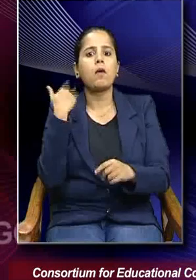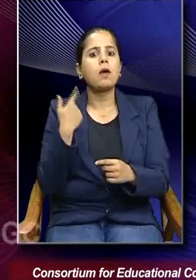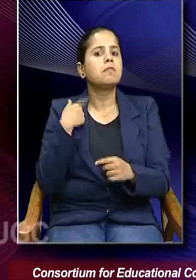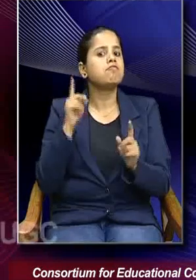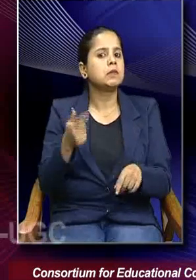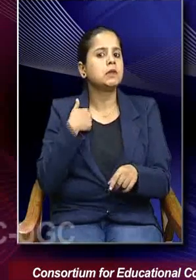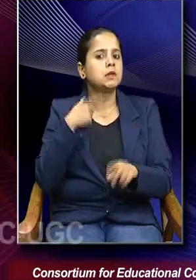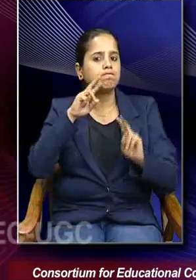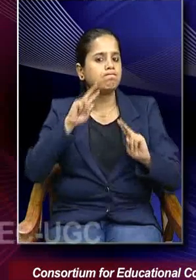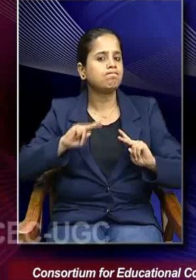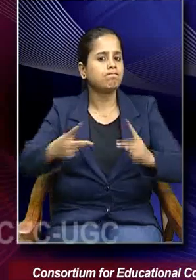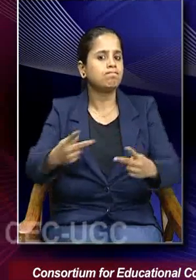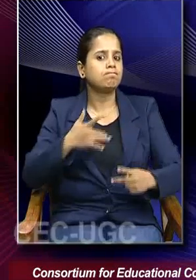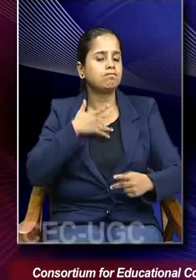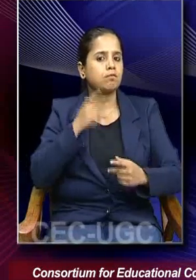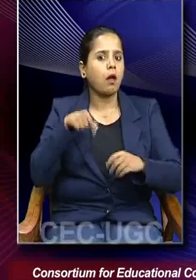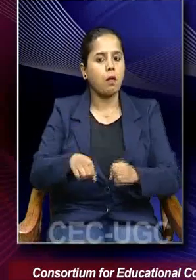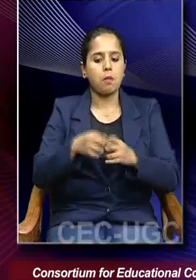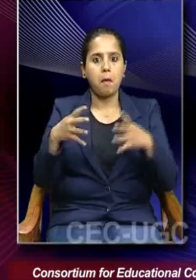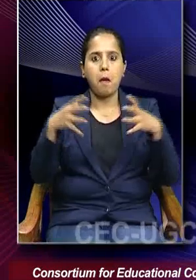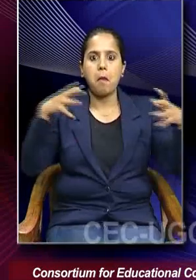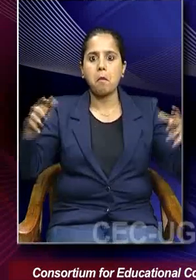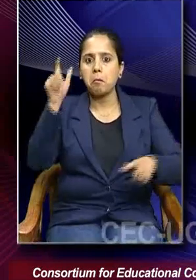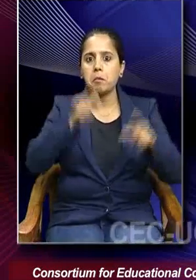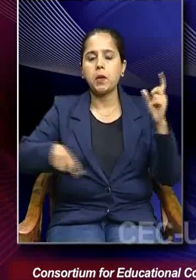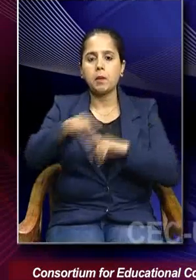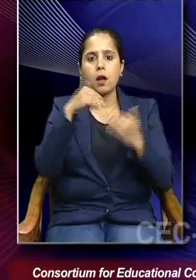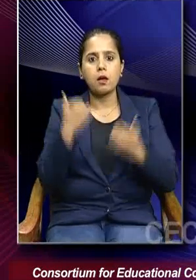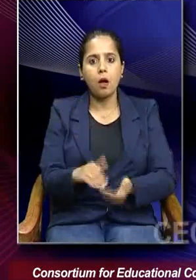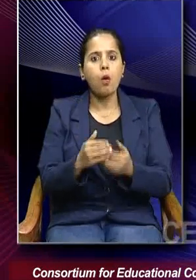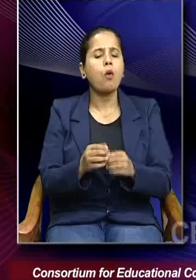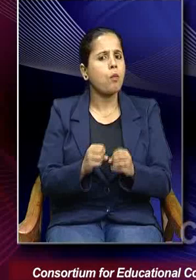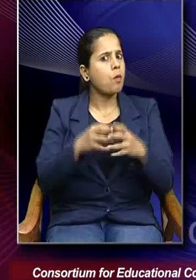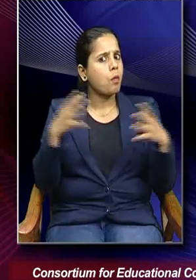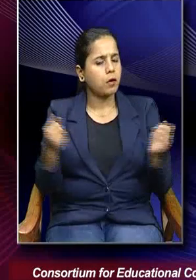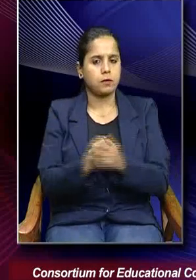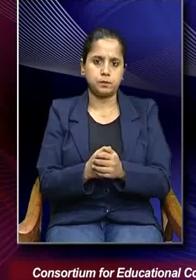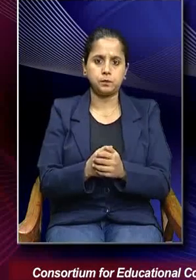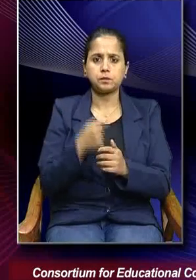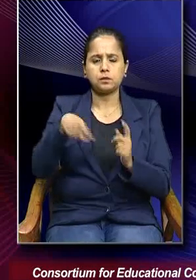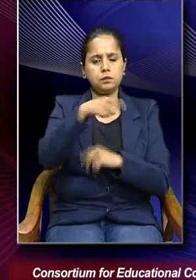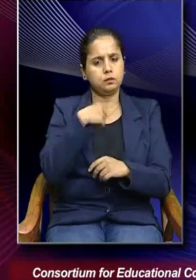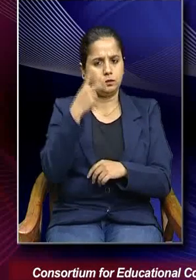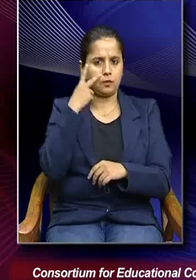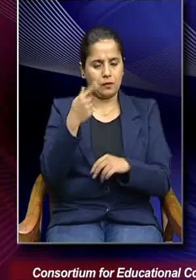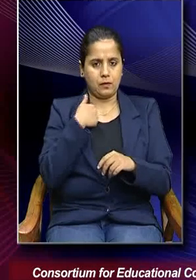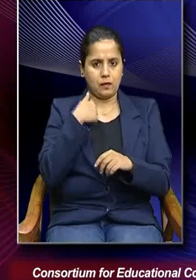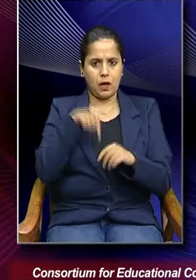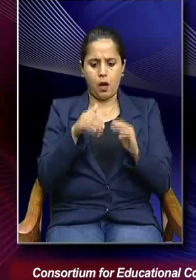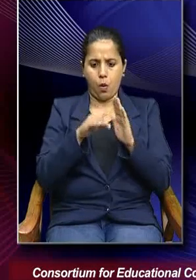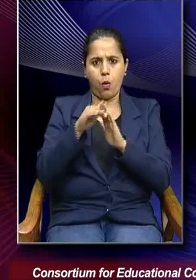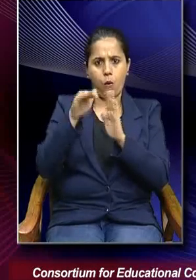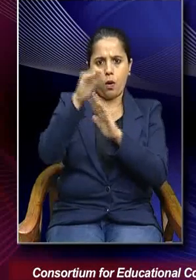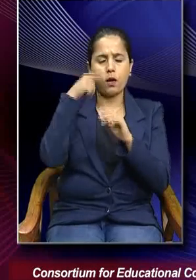kind of response to the increase of population to 8 billion. If we look at the trend, we'll see